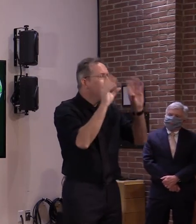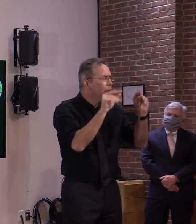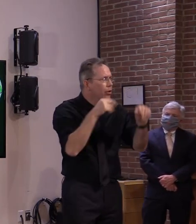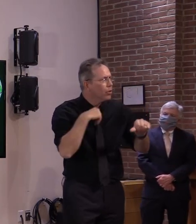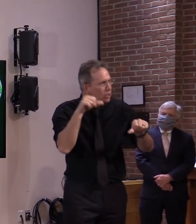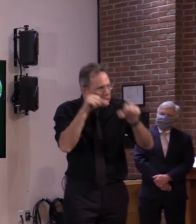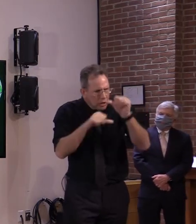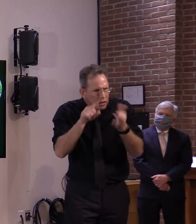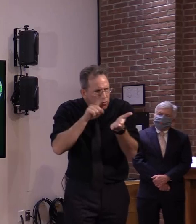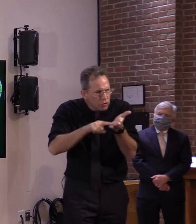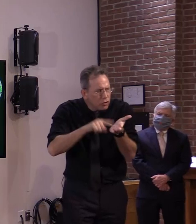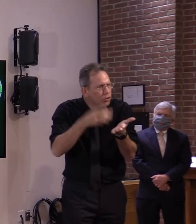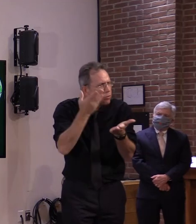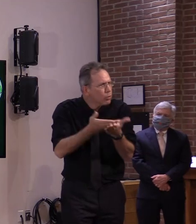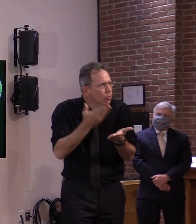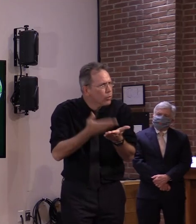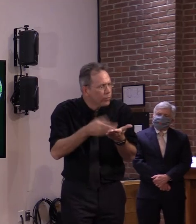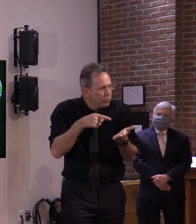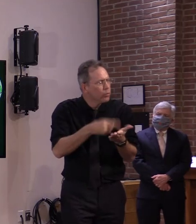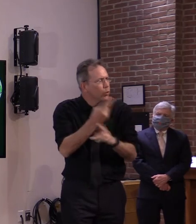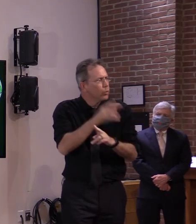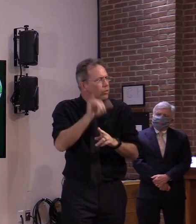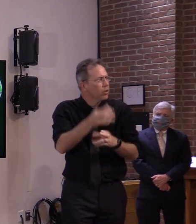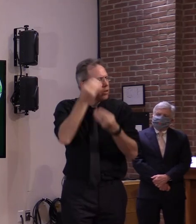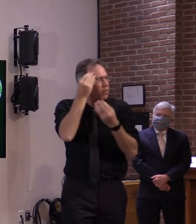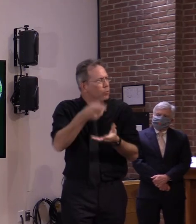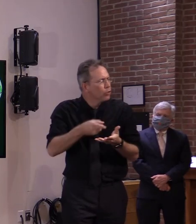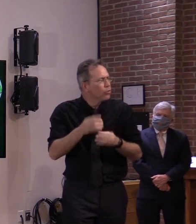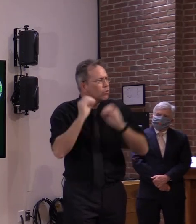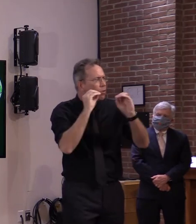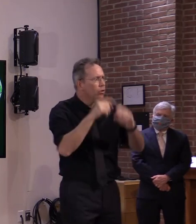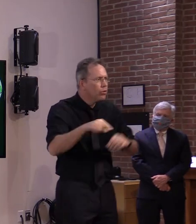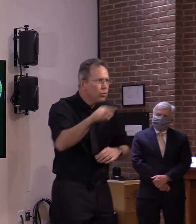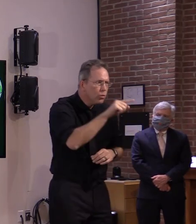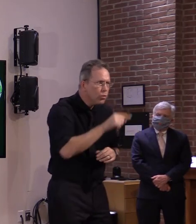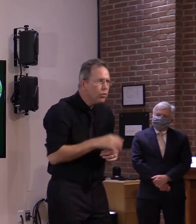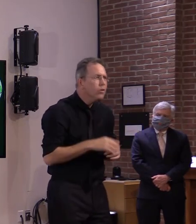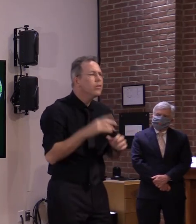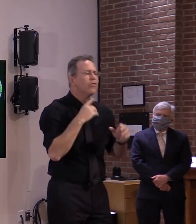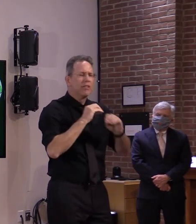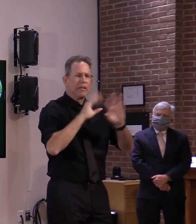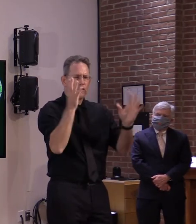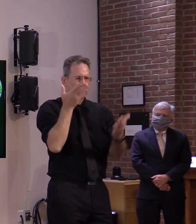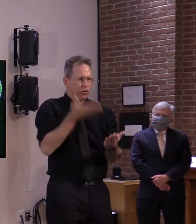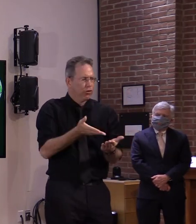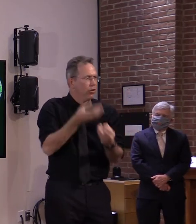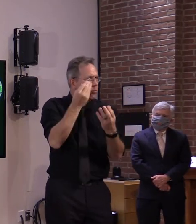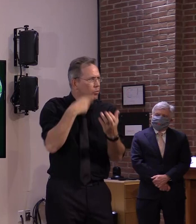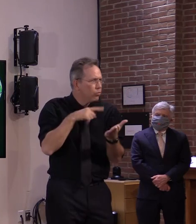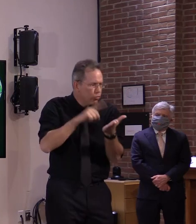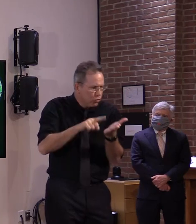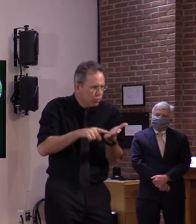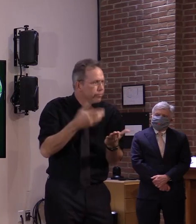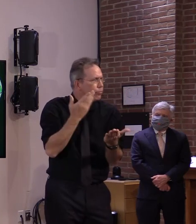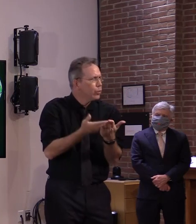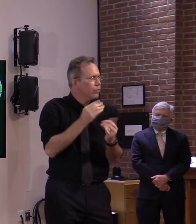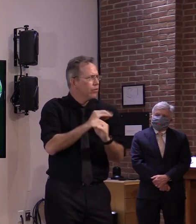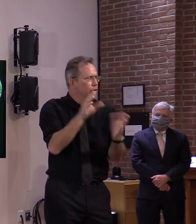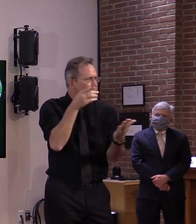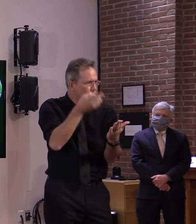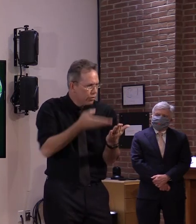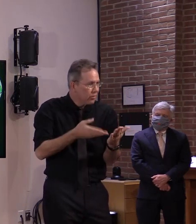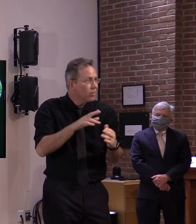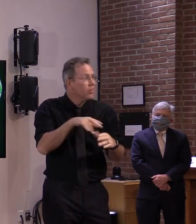and in the coming weeks, I want to be heard clearly. First of all, nationally and